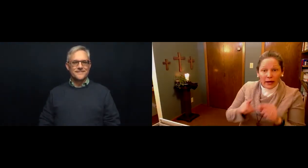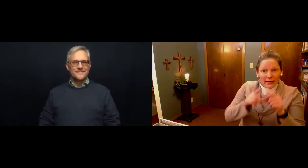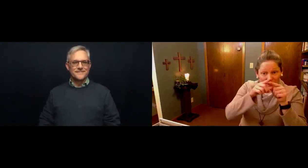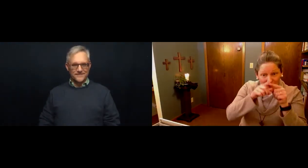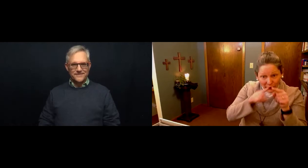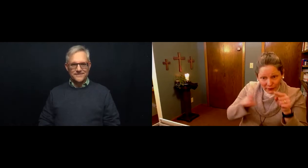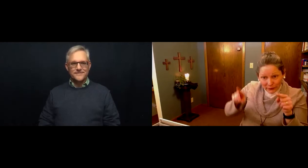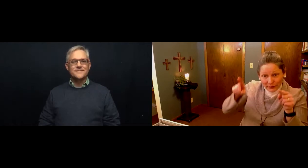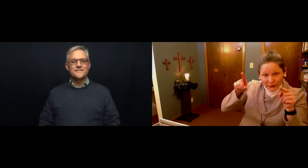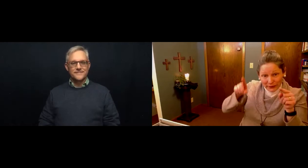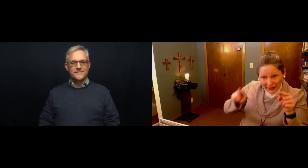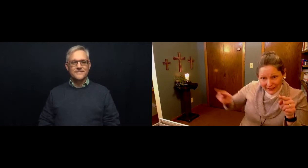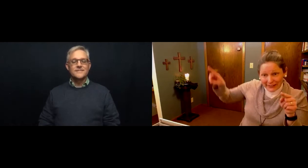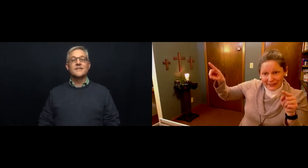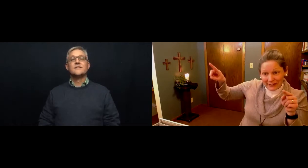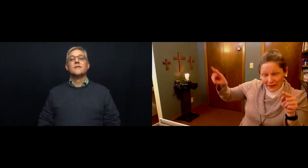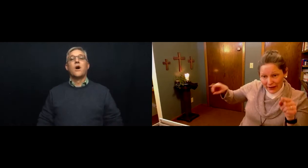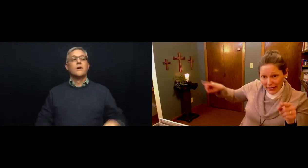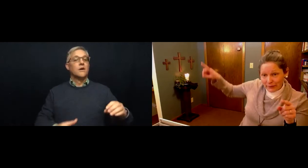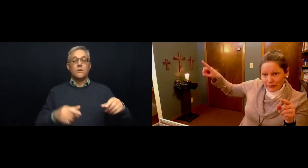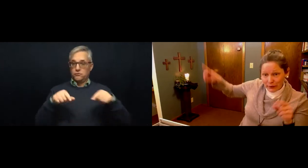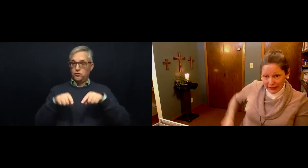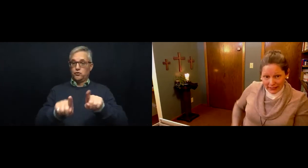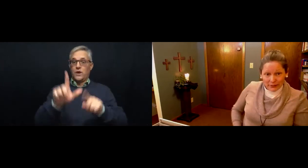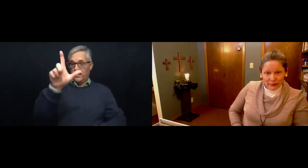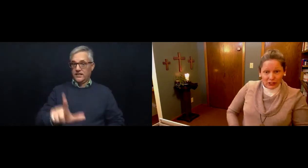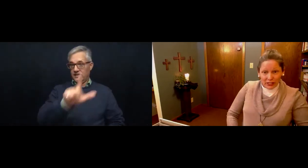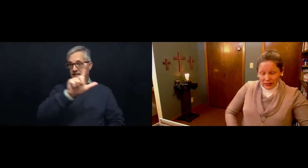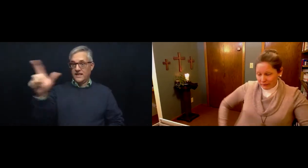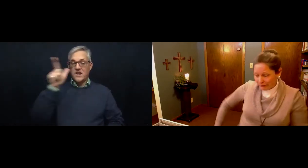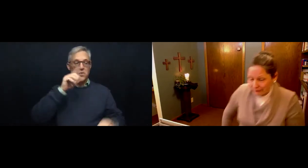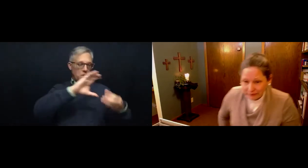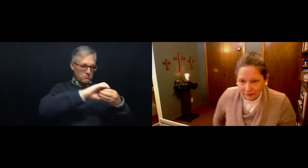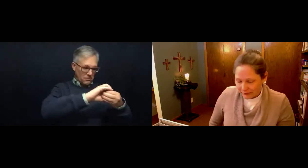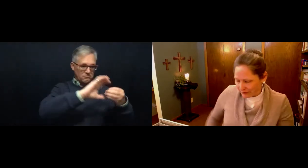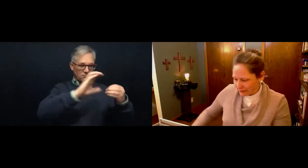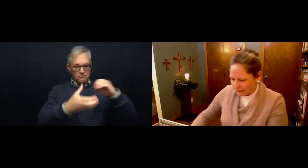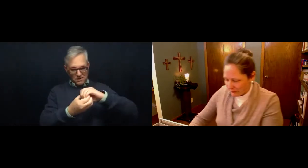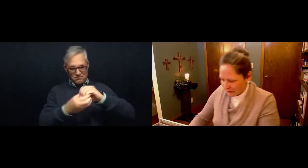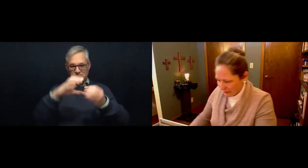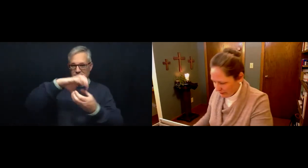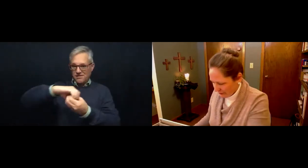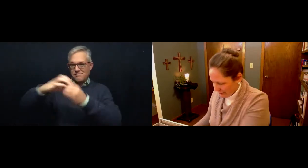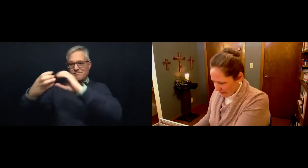So as we go through Lent, I'll add more links to my chain.